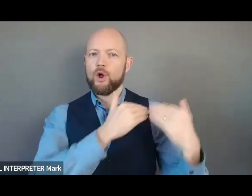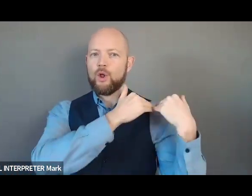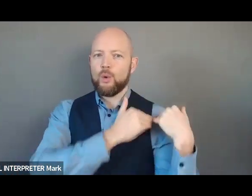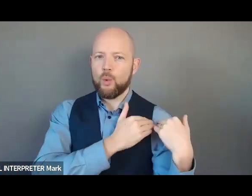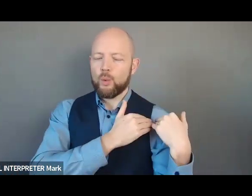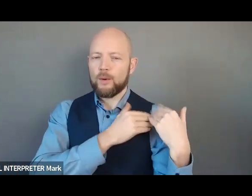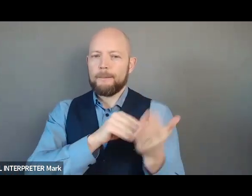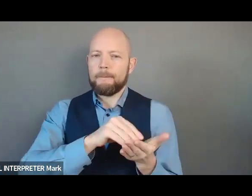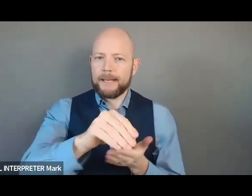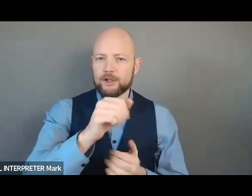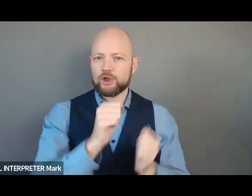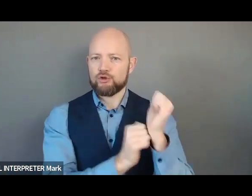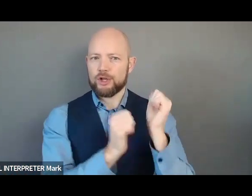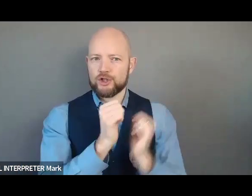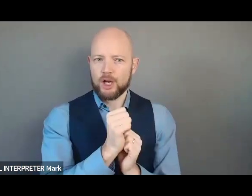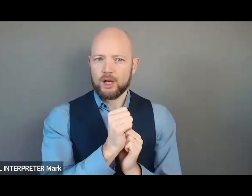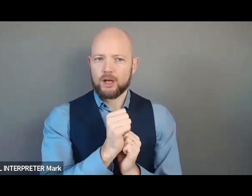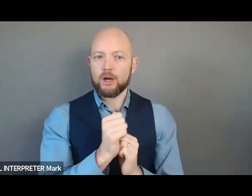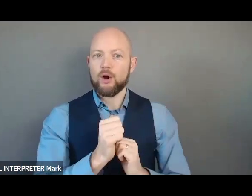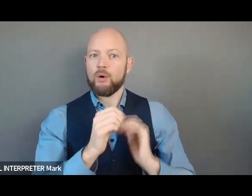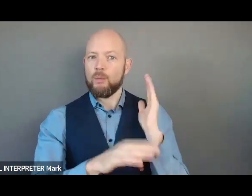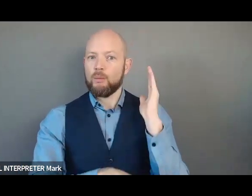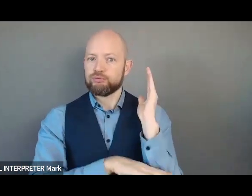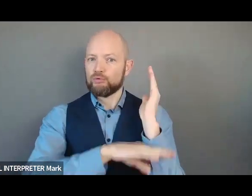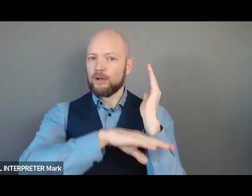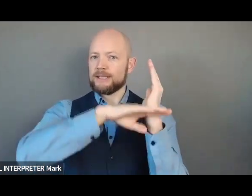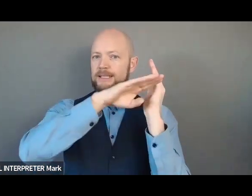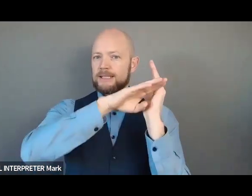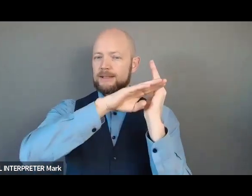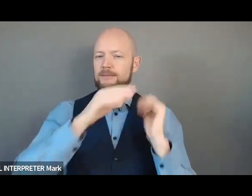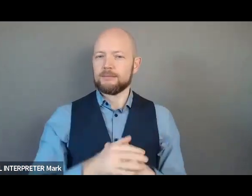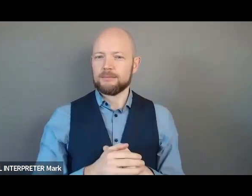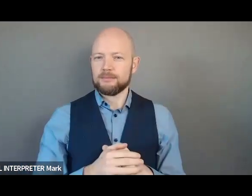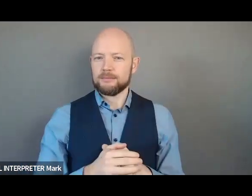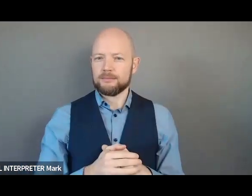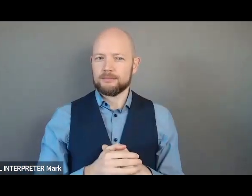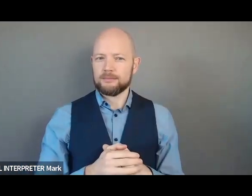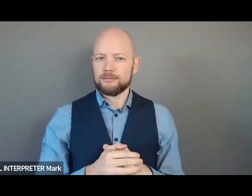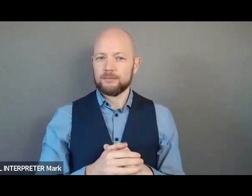within institutions, and using that to enhance their research capacity.